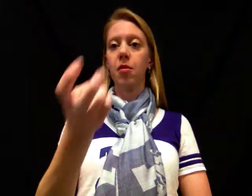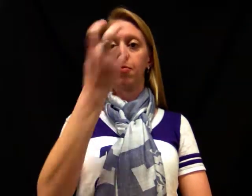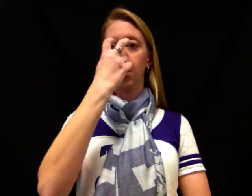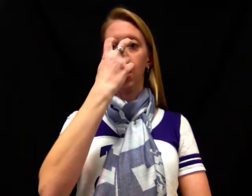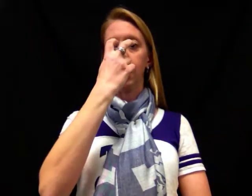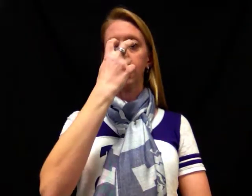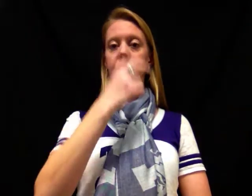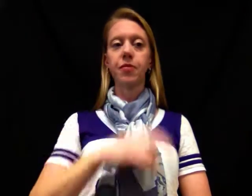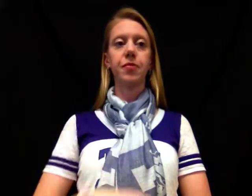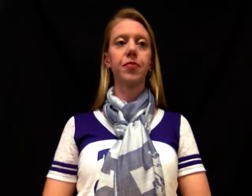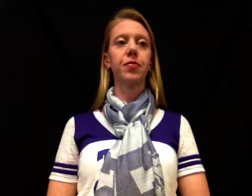blind,